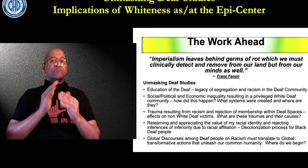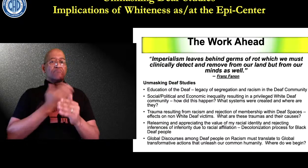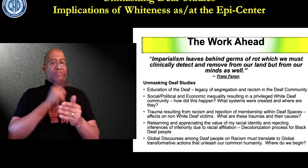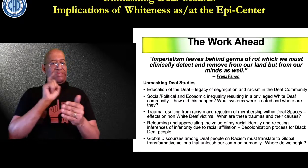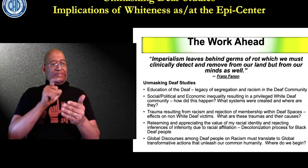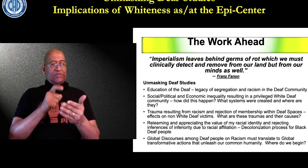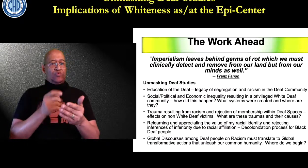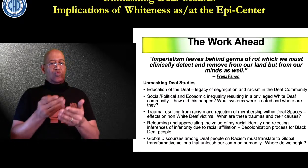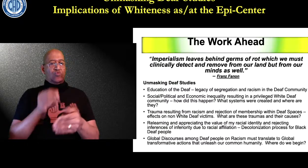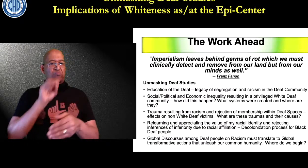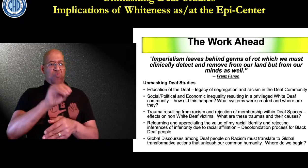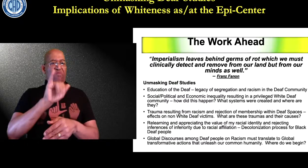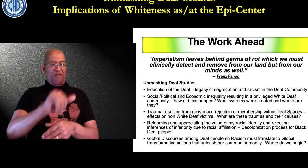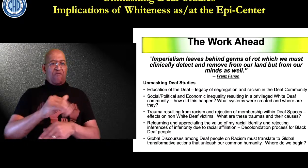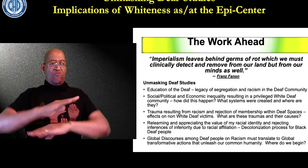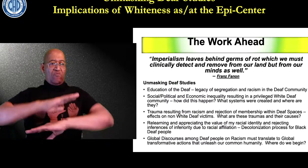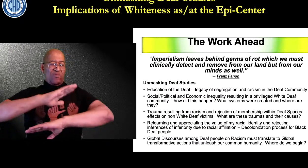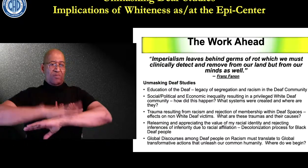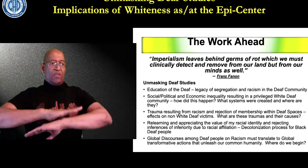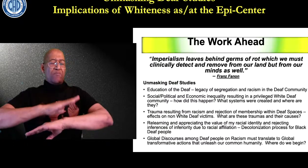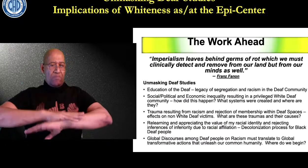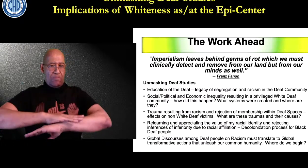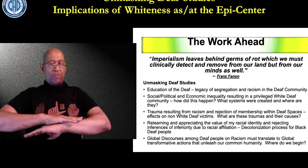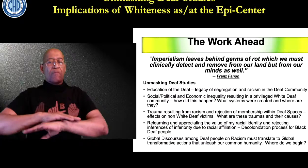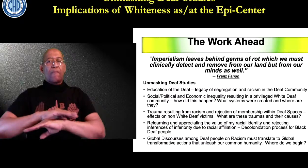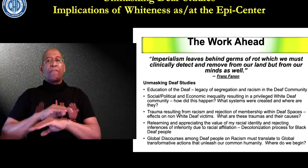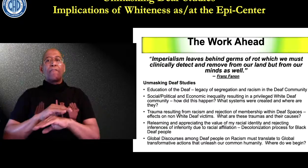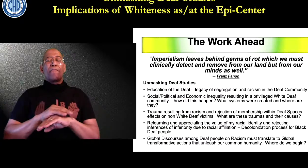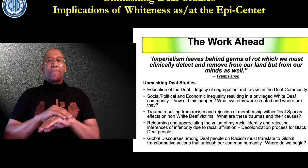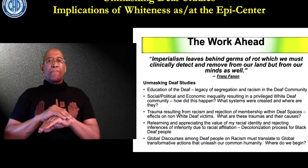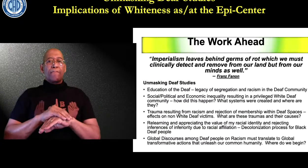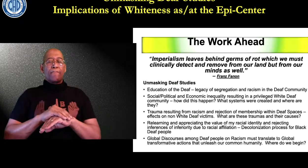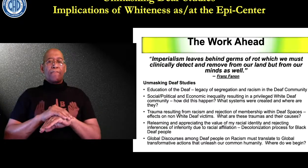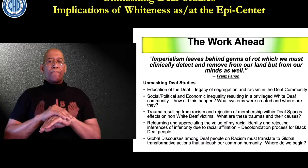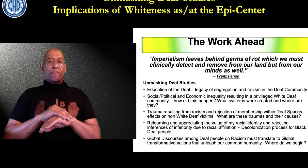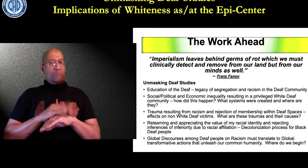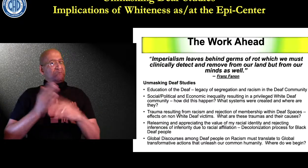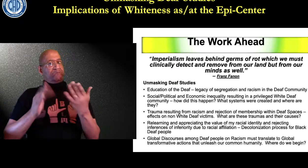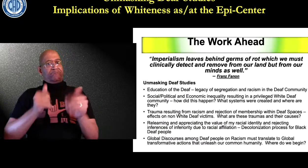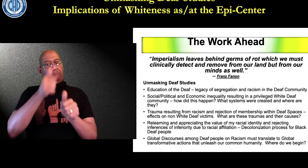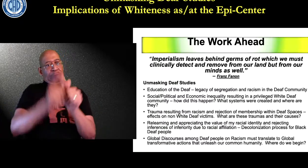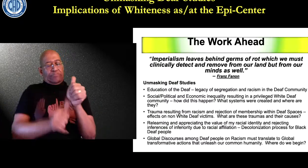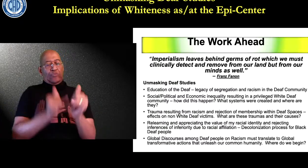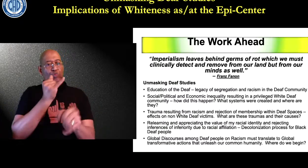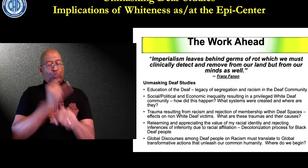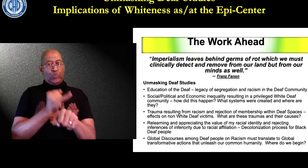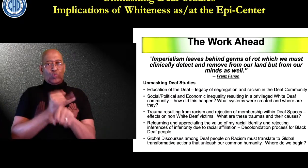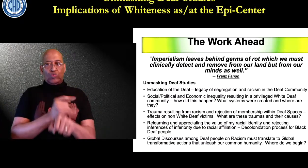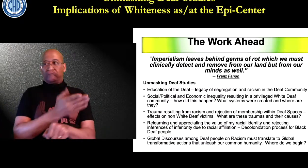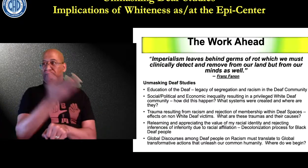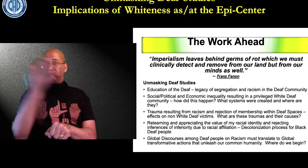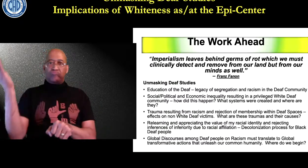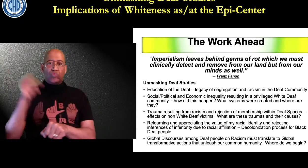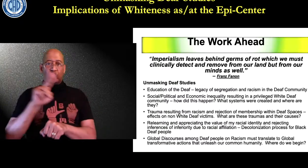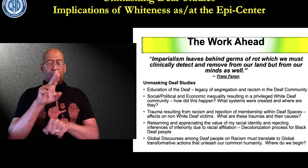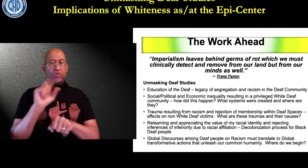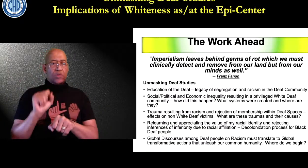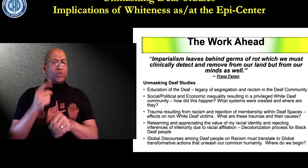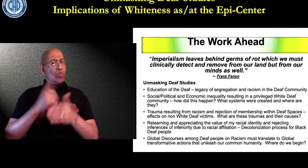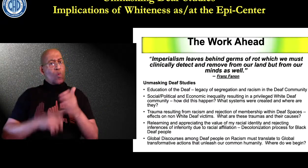and racism that happen in the deaf community is real. And that definitely needs to be talked about on the table, Front